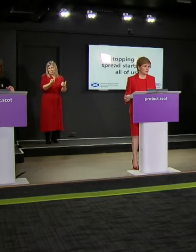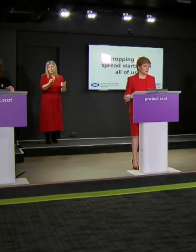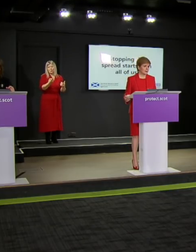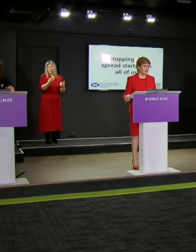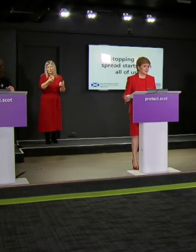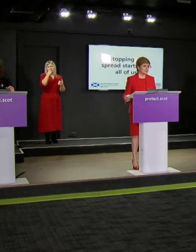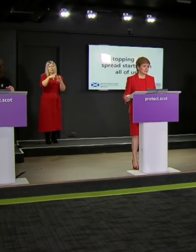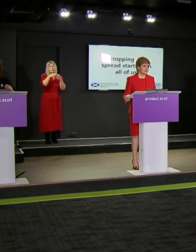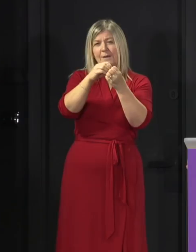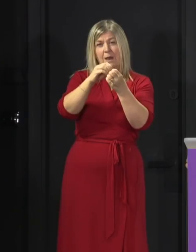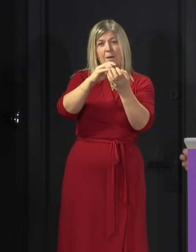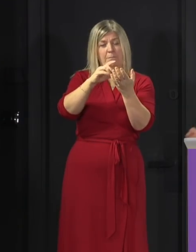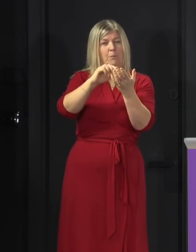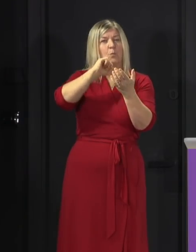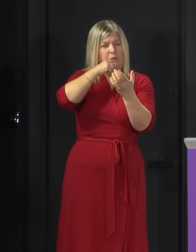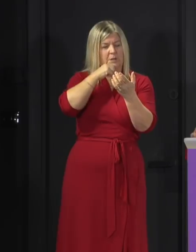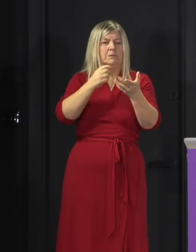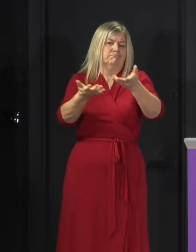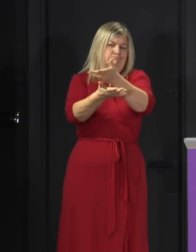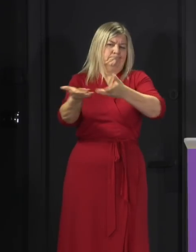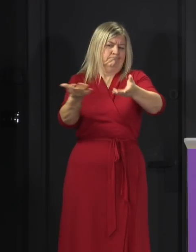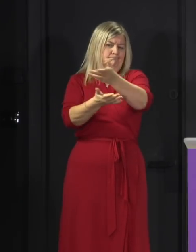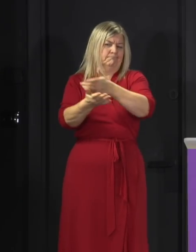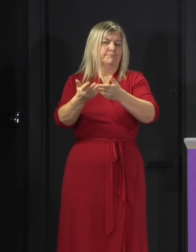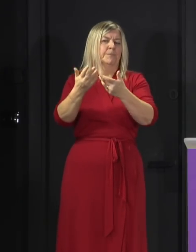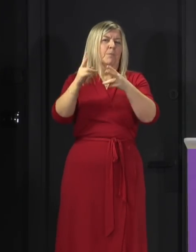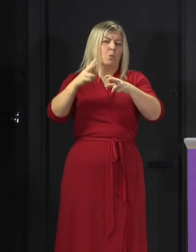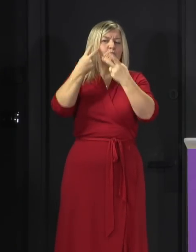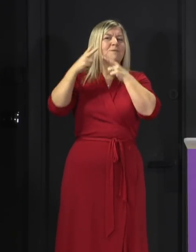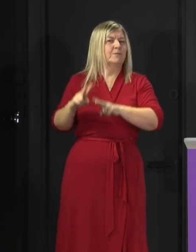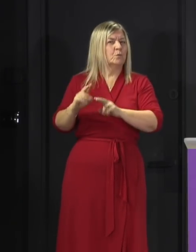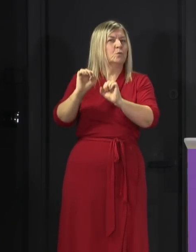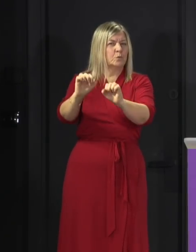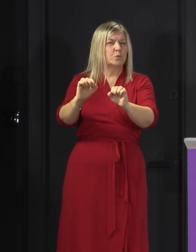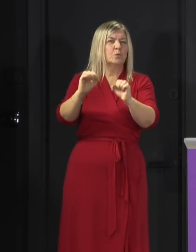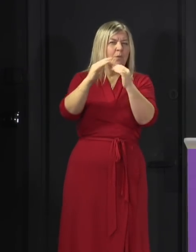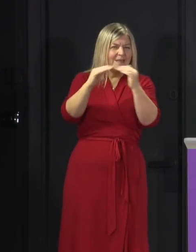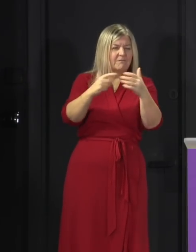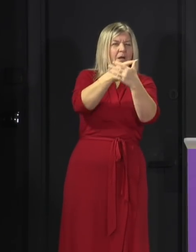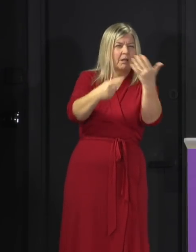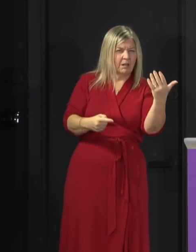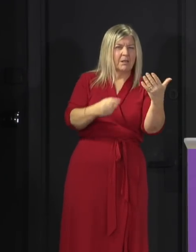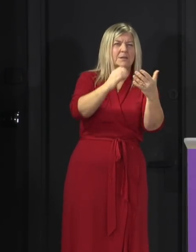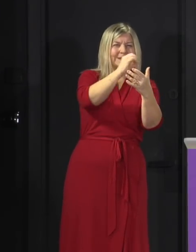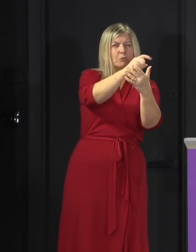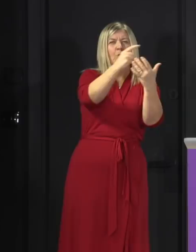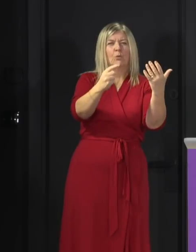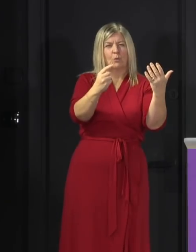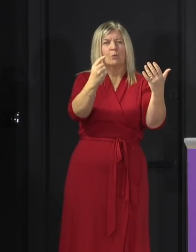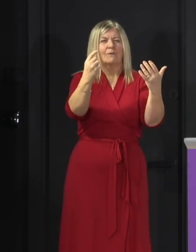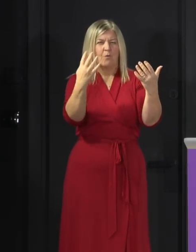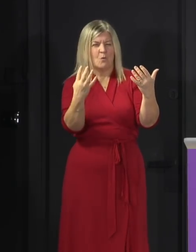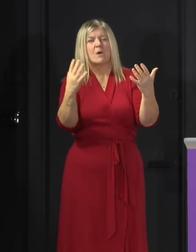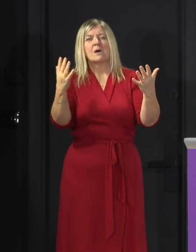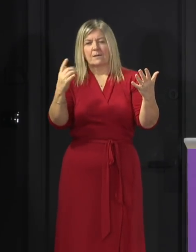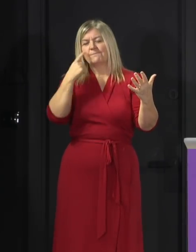Cabinet will decide the outcome of the weekly review of levels. CMO might want to say a word here. We